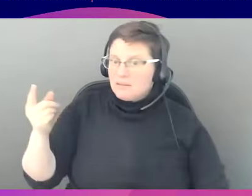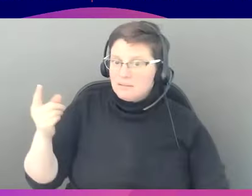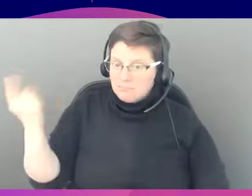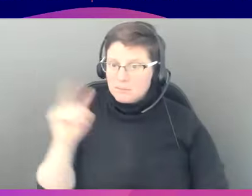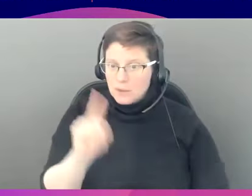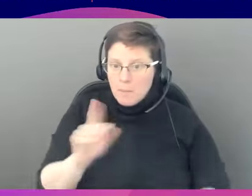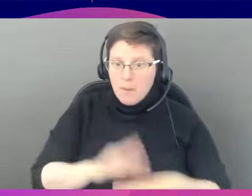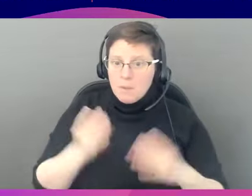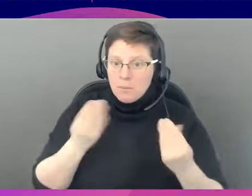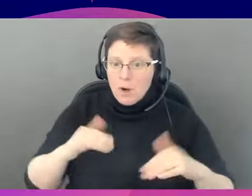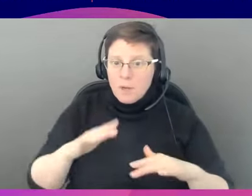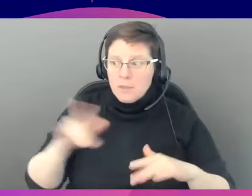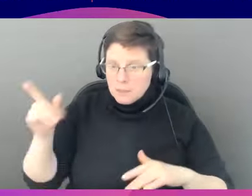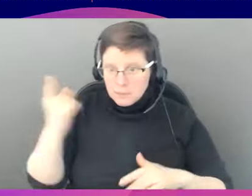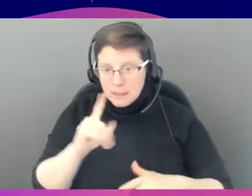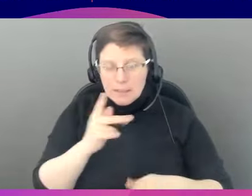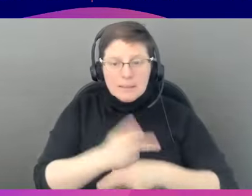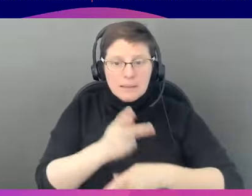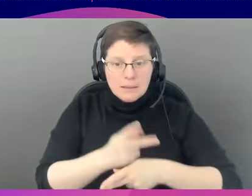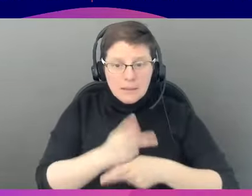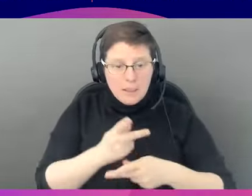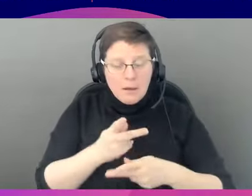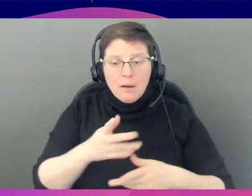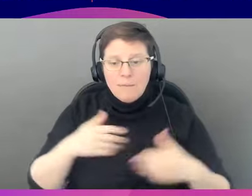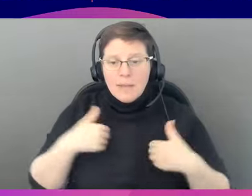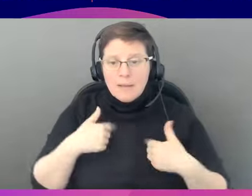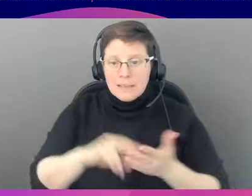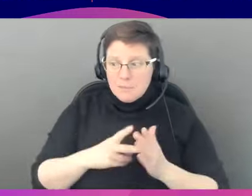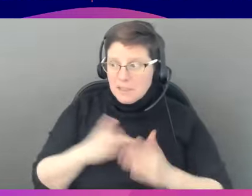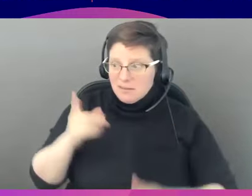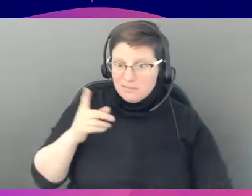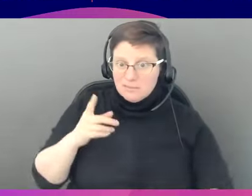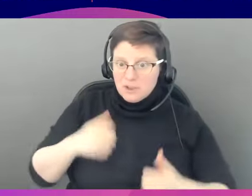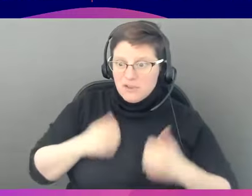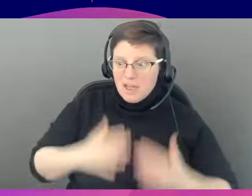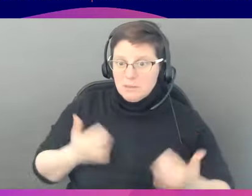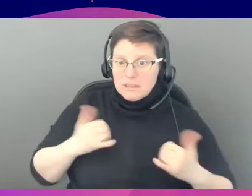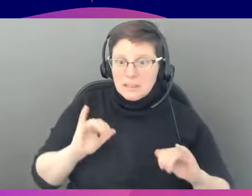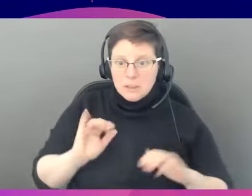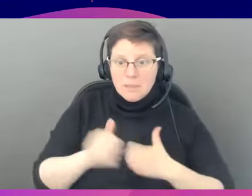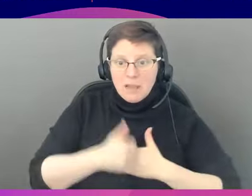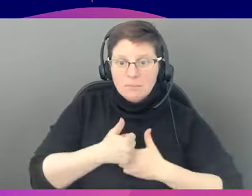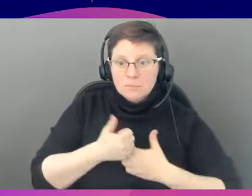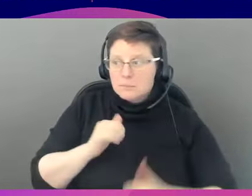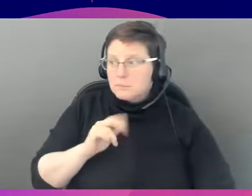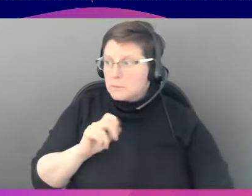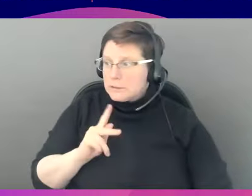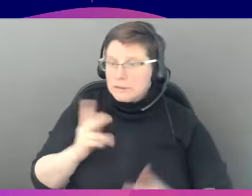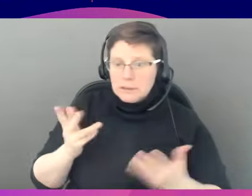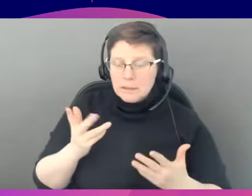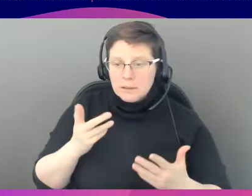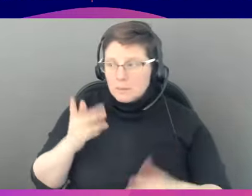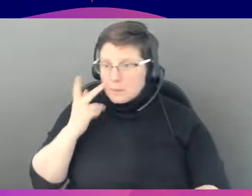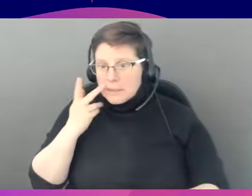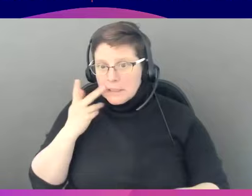animals, which does put the survivor at risk. Or sometimes we'll see that survivors are accessing the property because